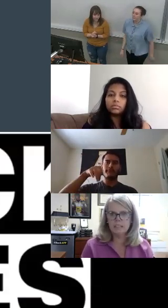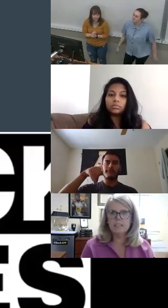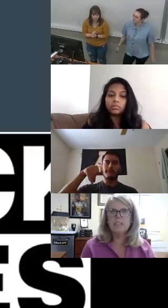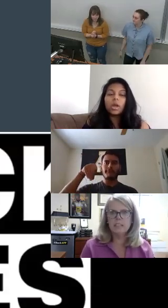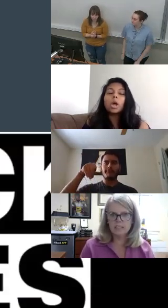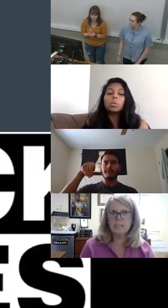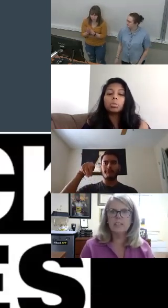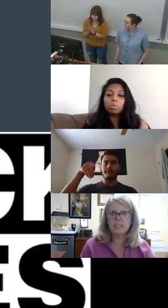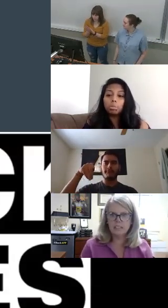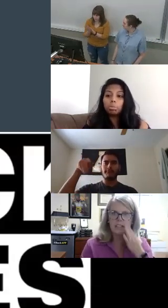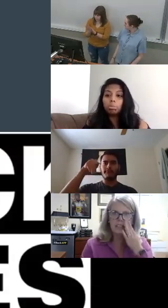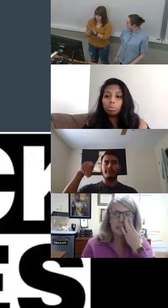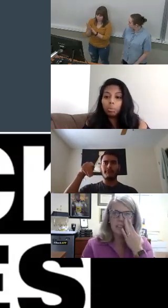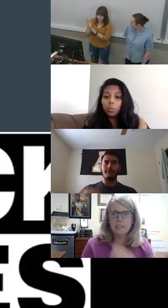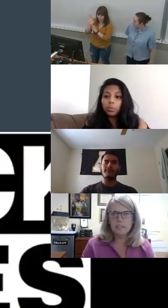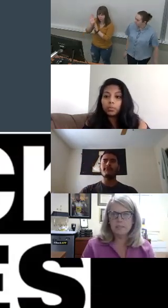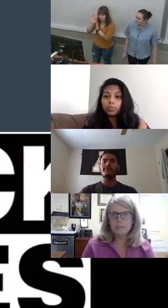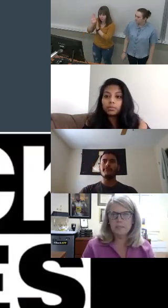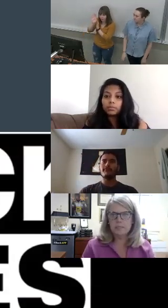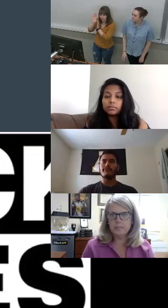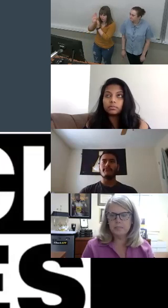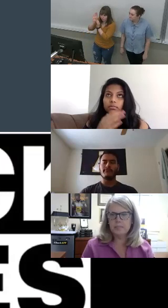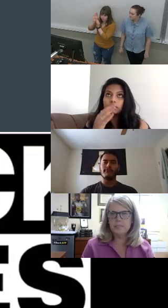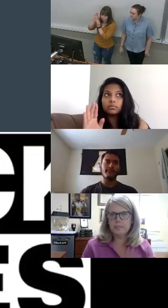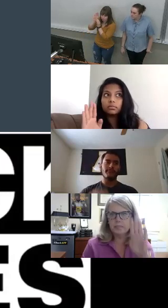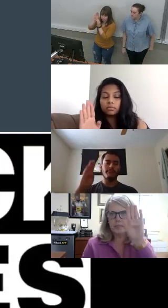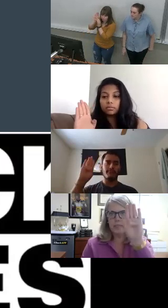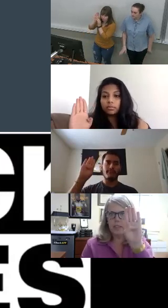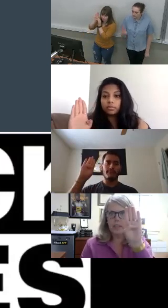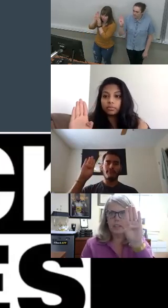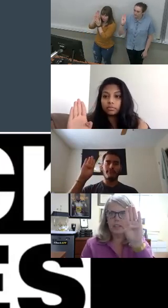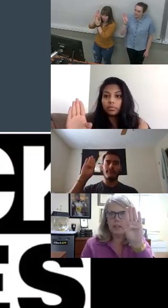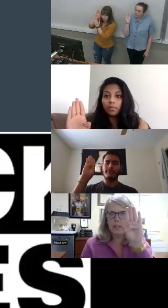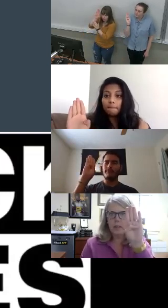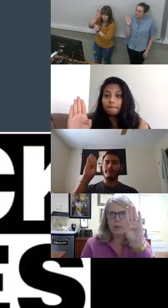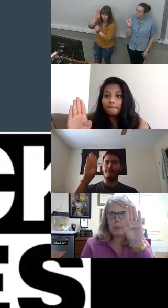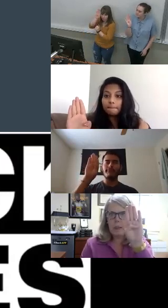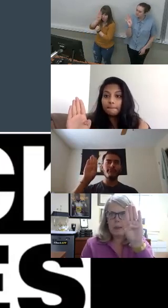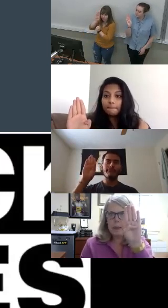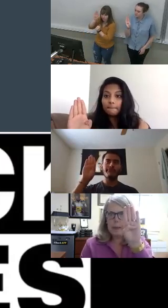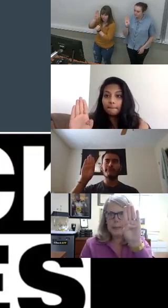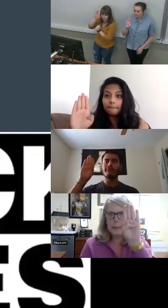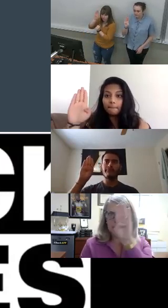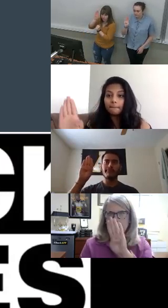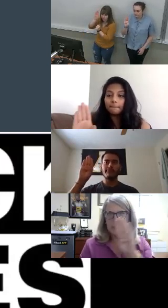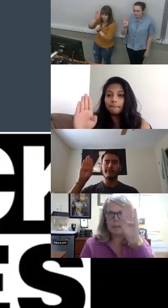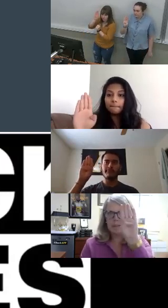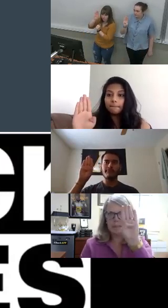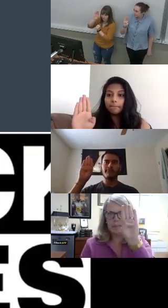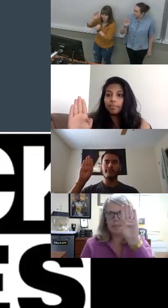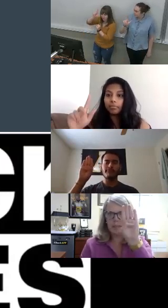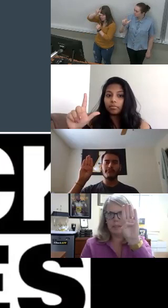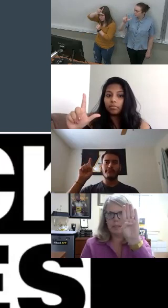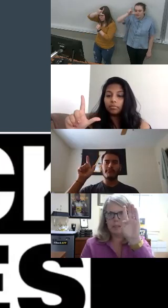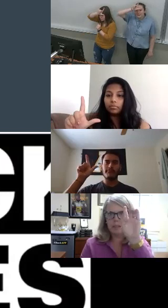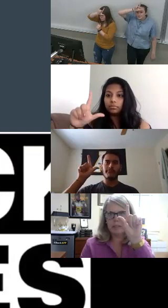word. And like the B is just like your right hand, your flat hand with your thumbs kind of tucked in on the palm. That's B. L is